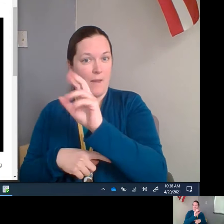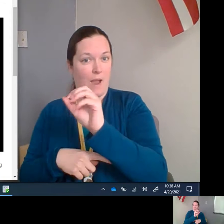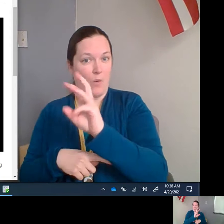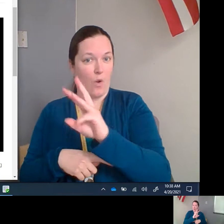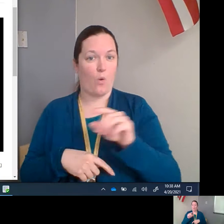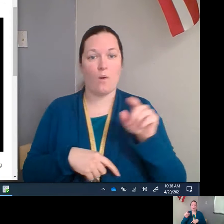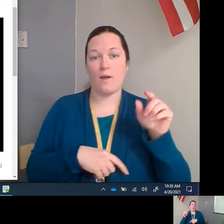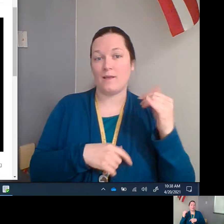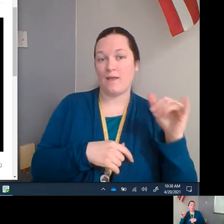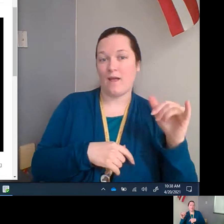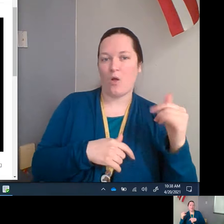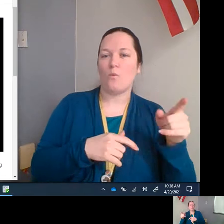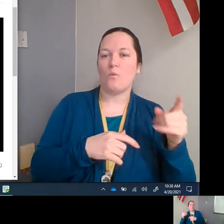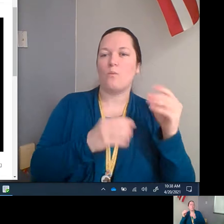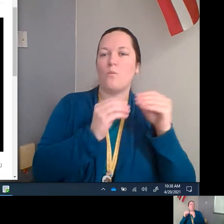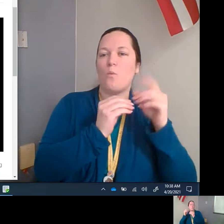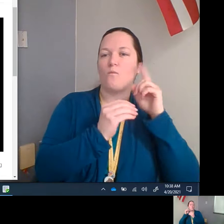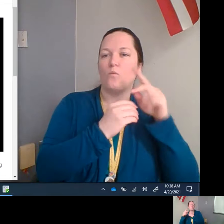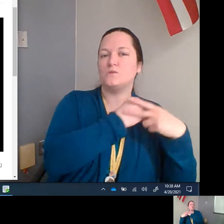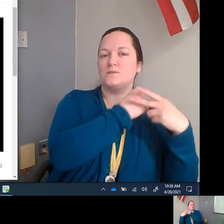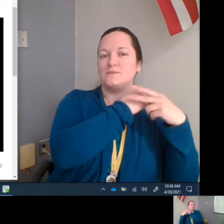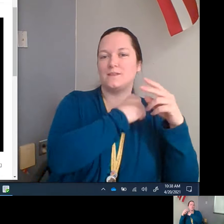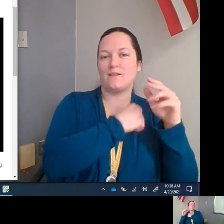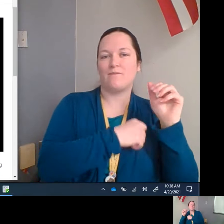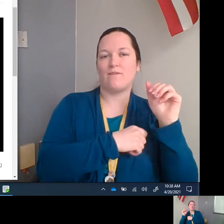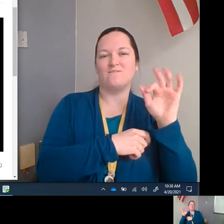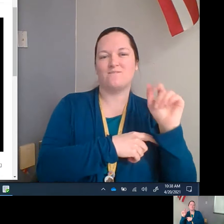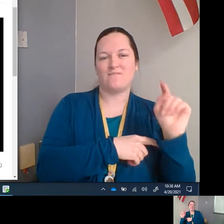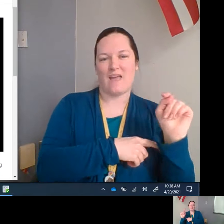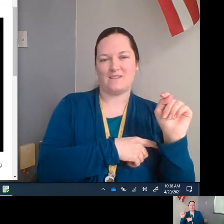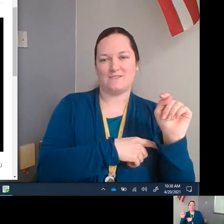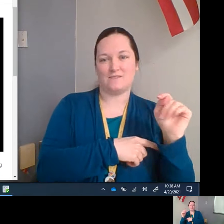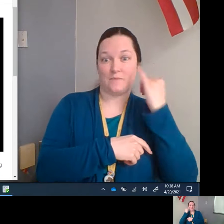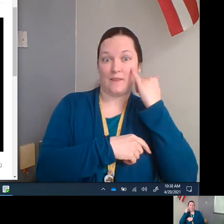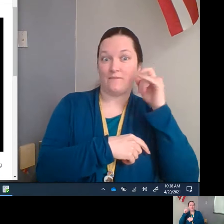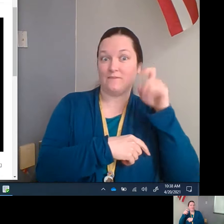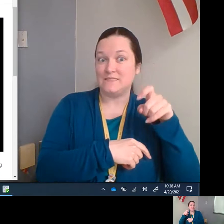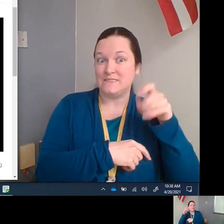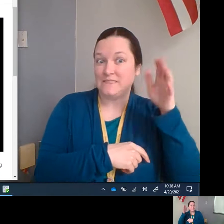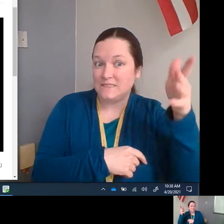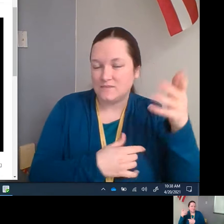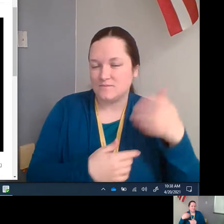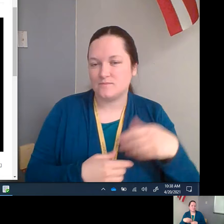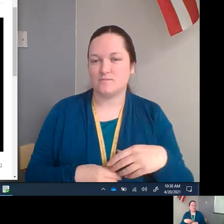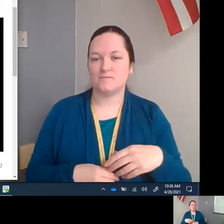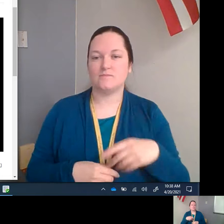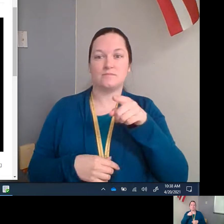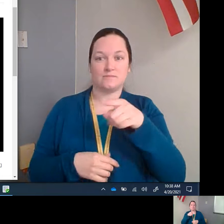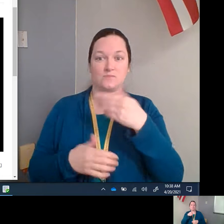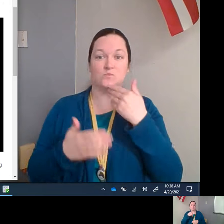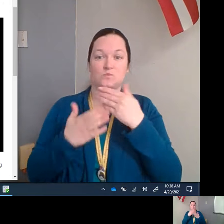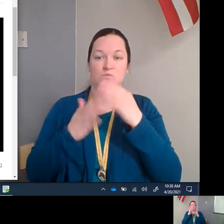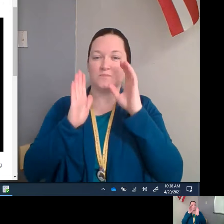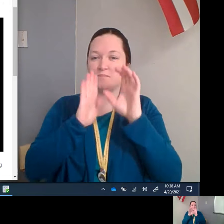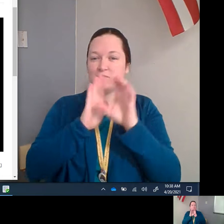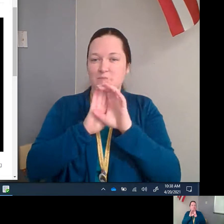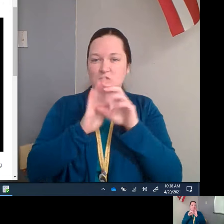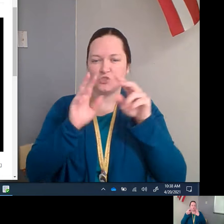of this fat, storing these fatty acids for a time when we actually need it. And so this is a more intense picture of